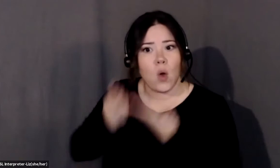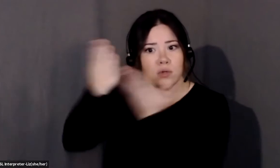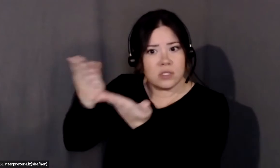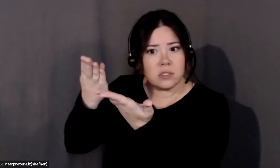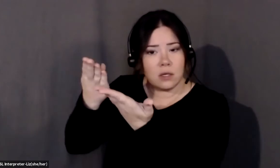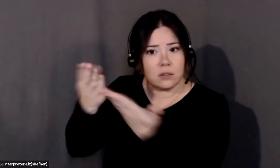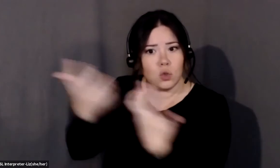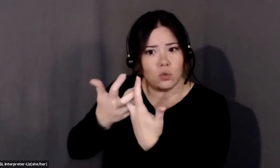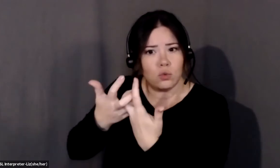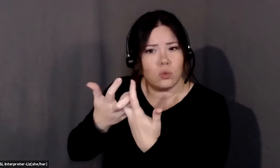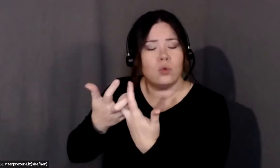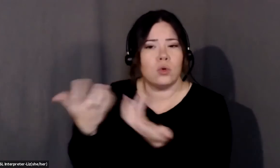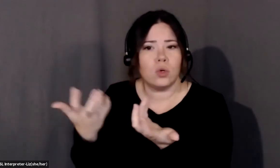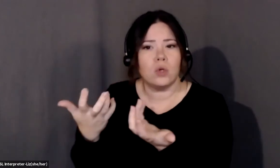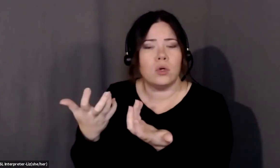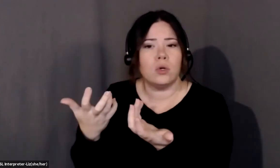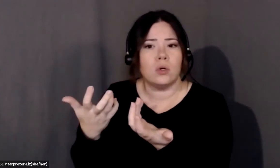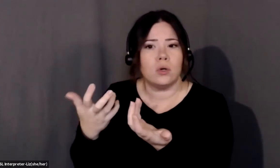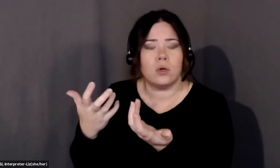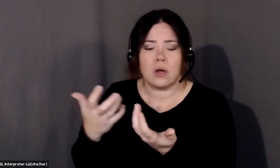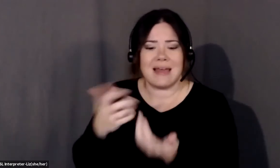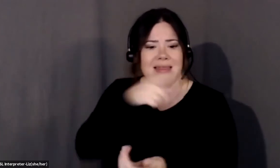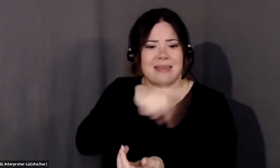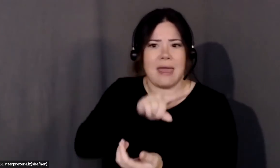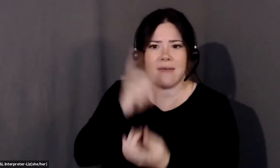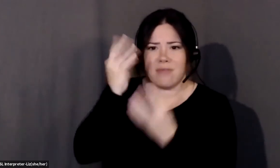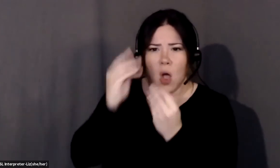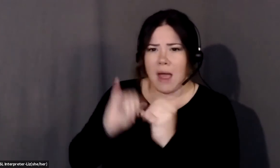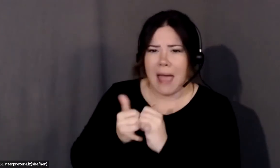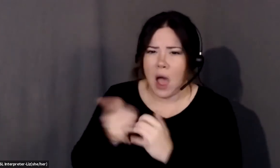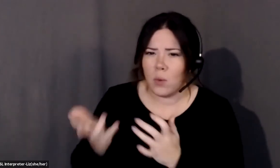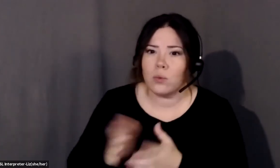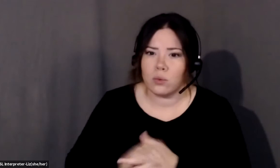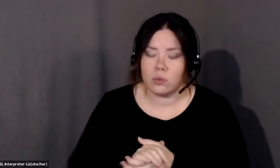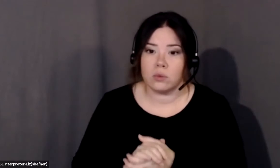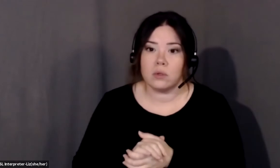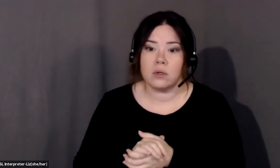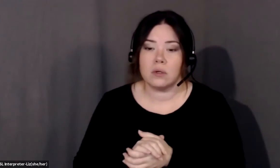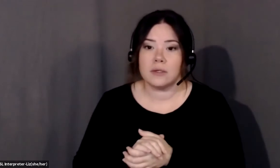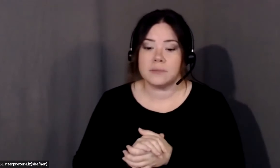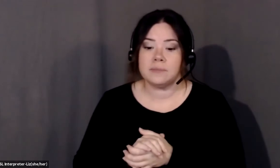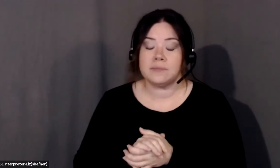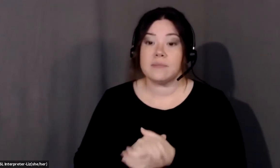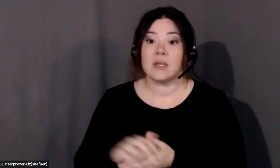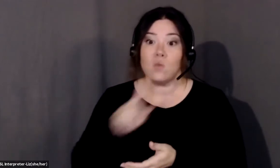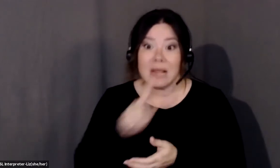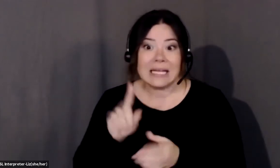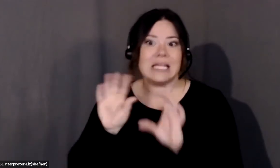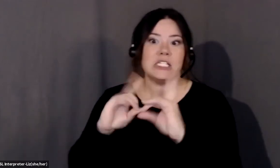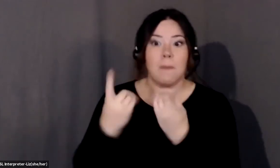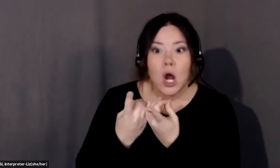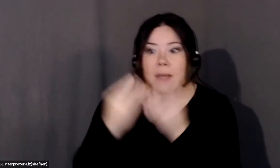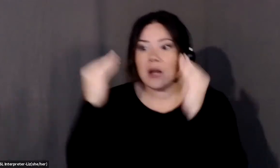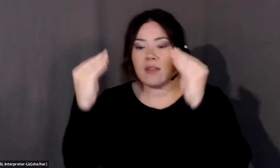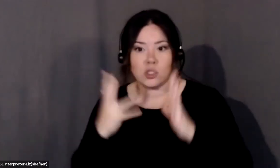modifications been taken into consideration? So really, truly, the department or the instructor needs